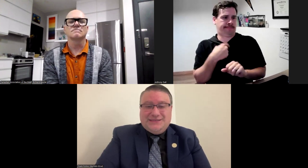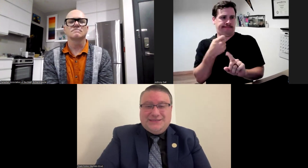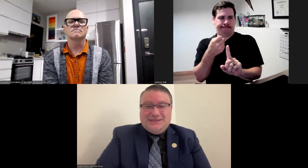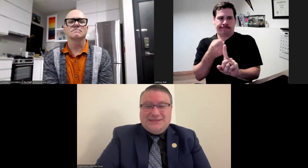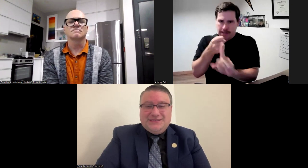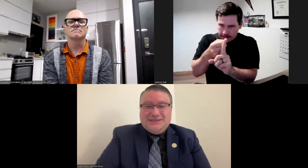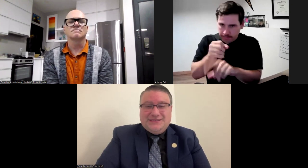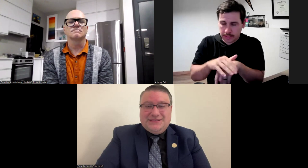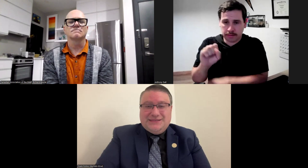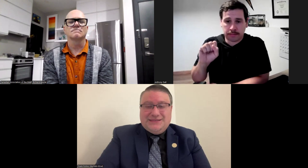Okay, so the question is,